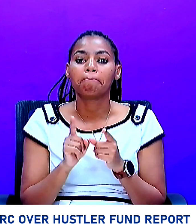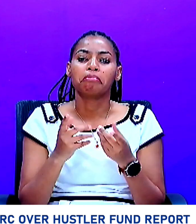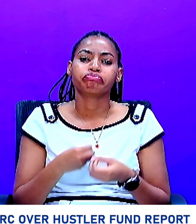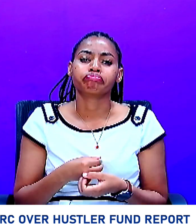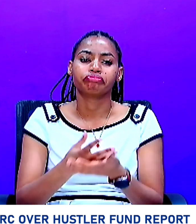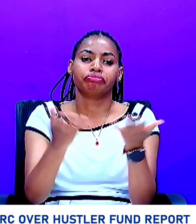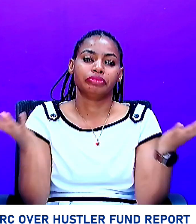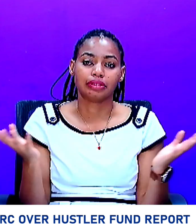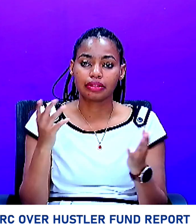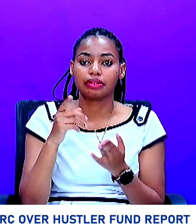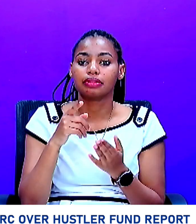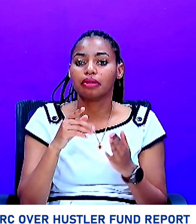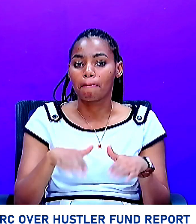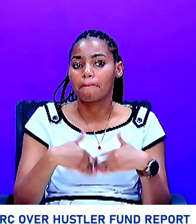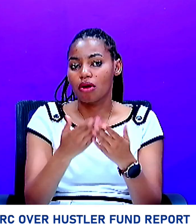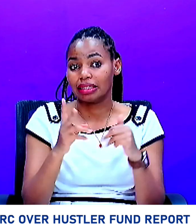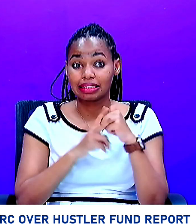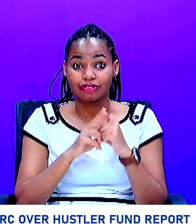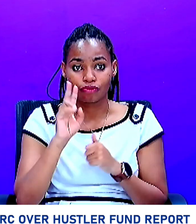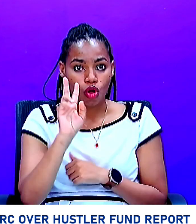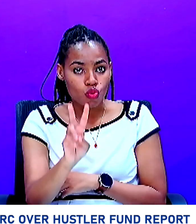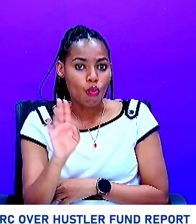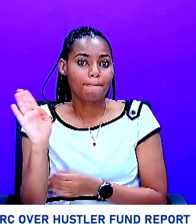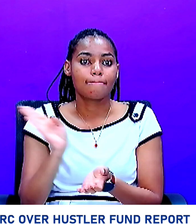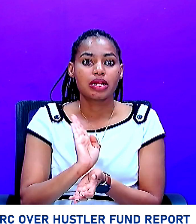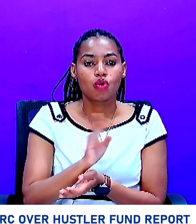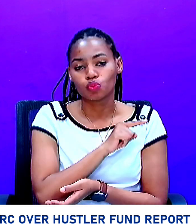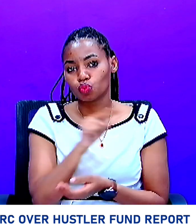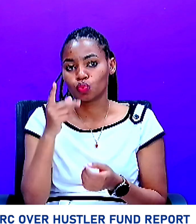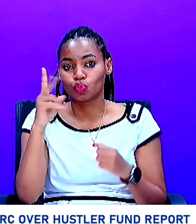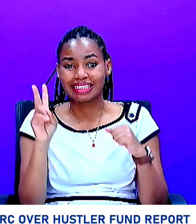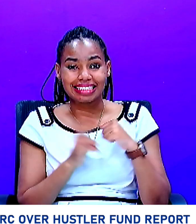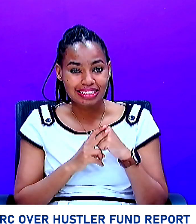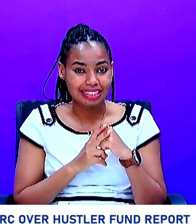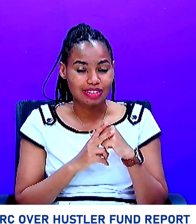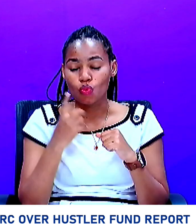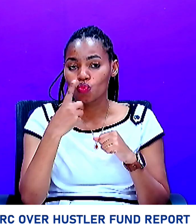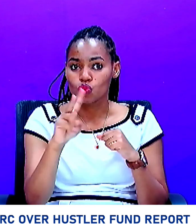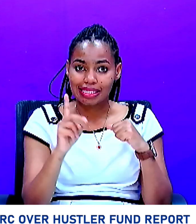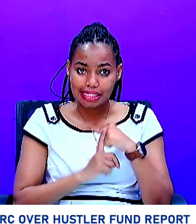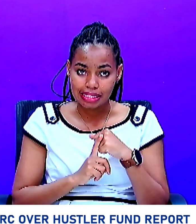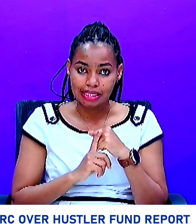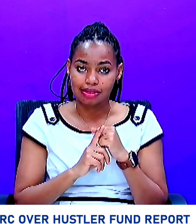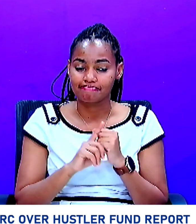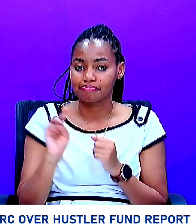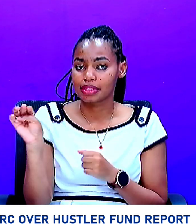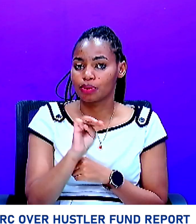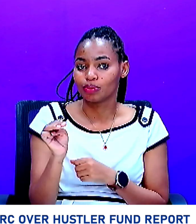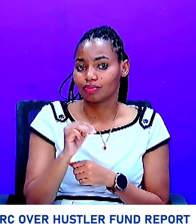Speaking at a roundtable event in the private sector on Wednesday, President William Ruto lauded the funds as a